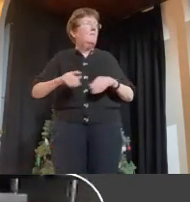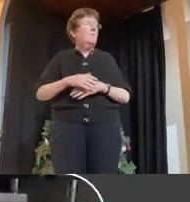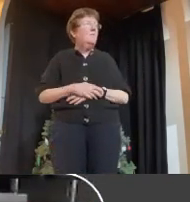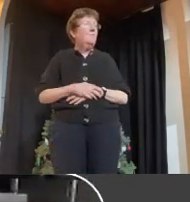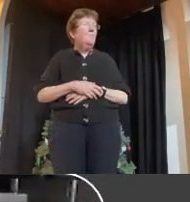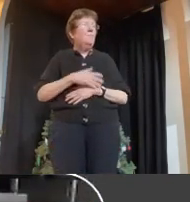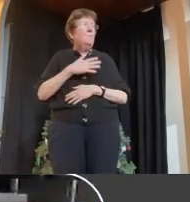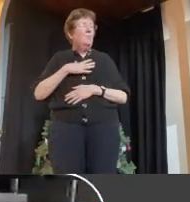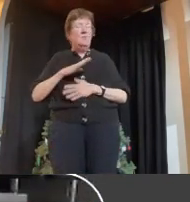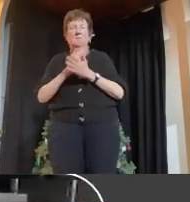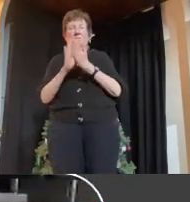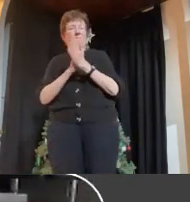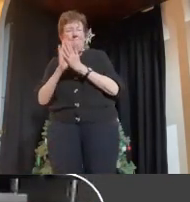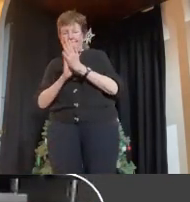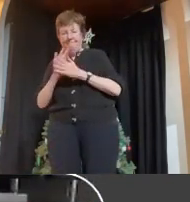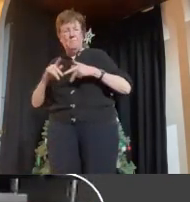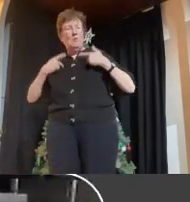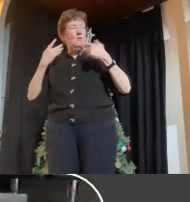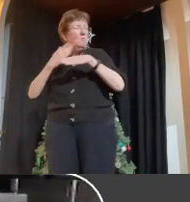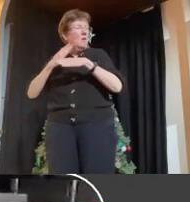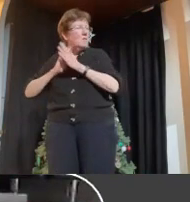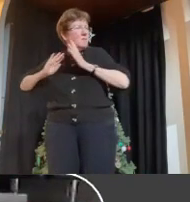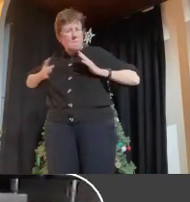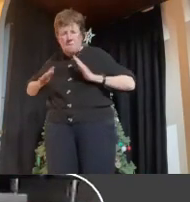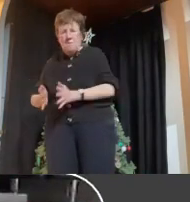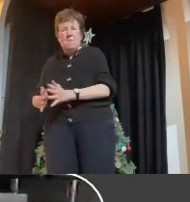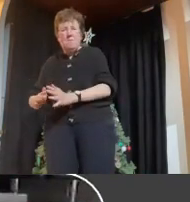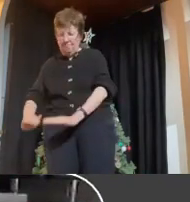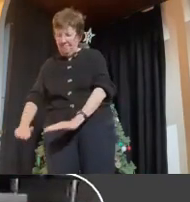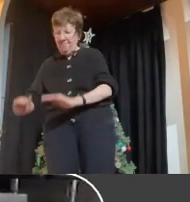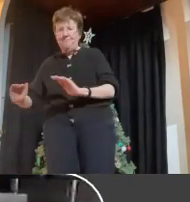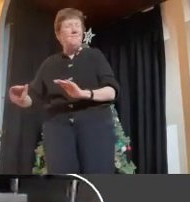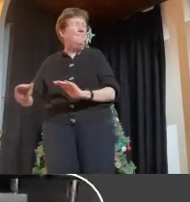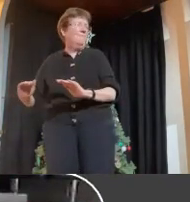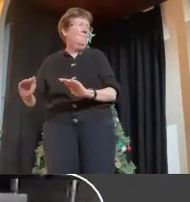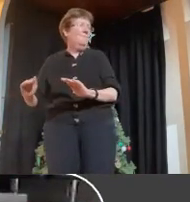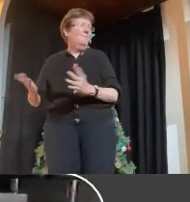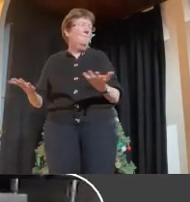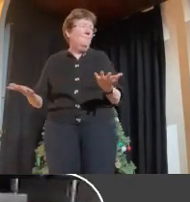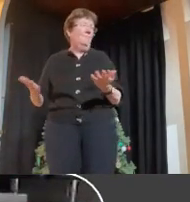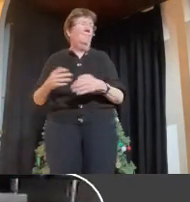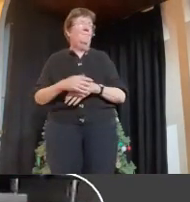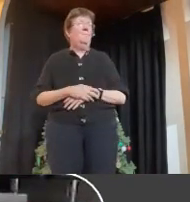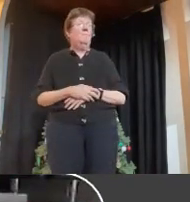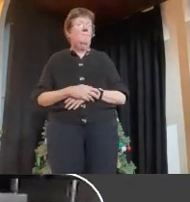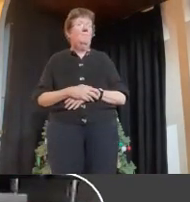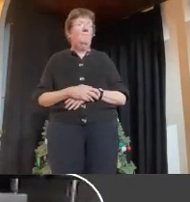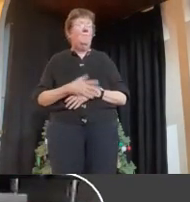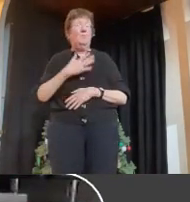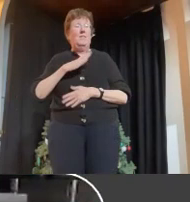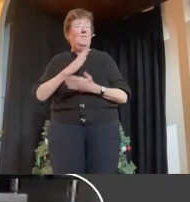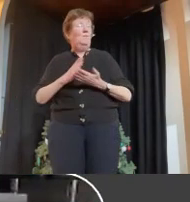5, for children to acquire a language. So if they had a BSL medium nursery where they were exposed to and receiving